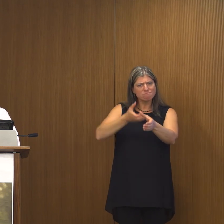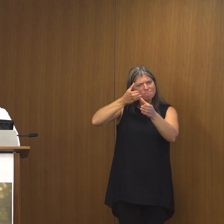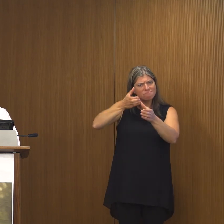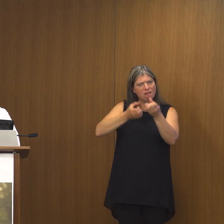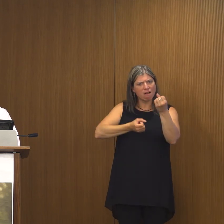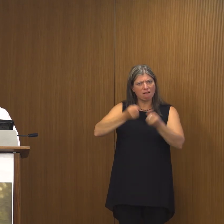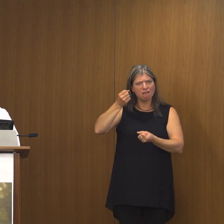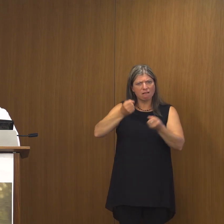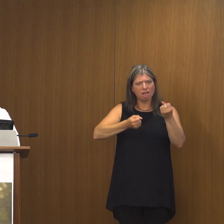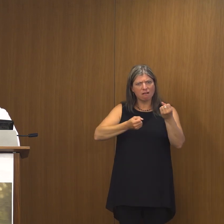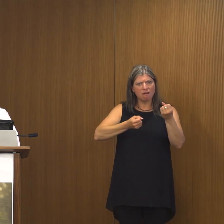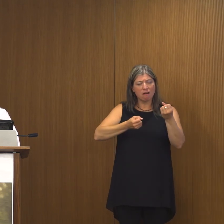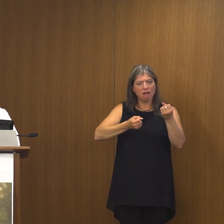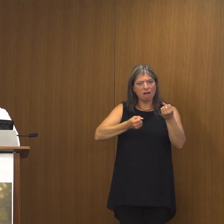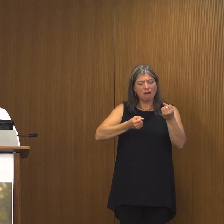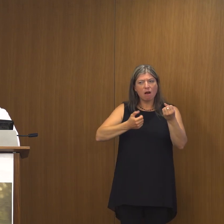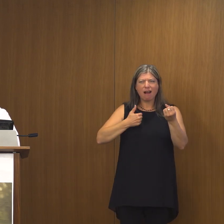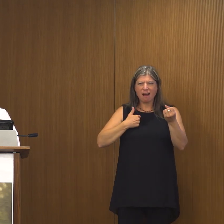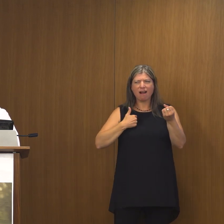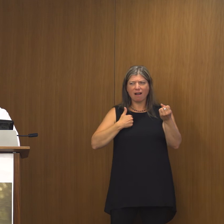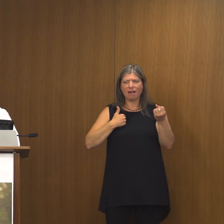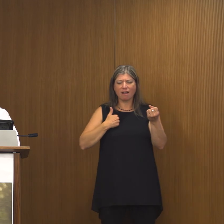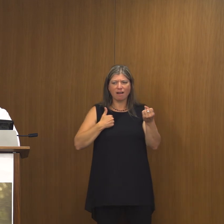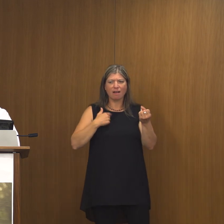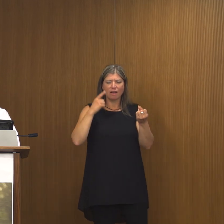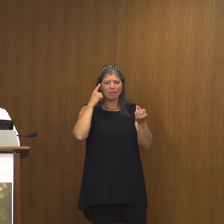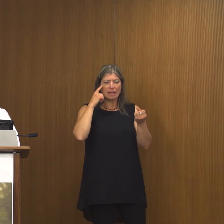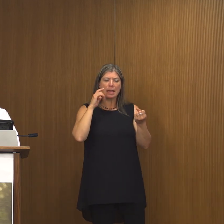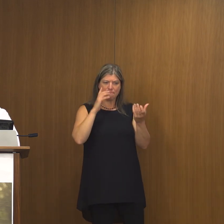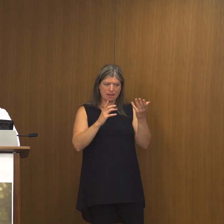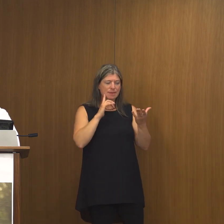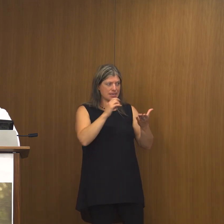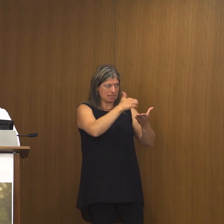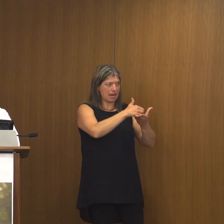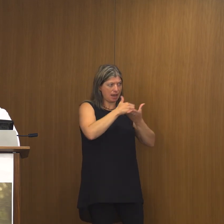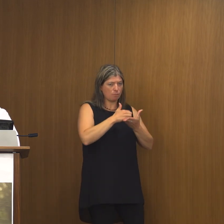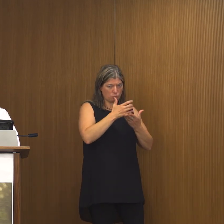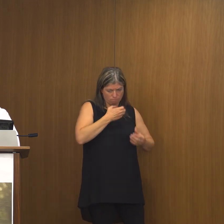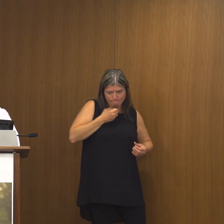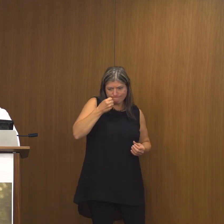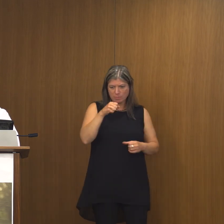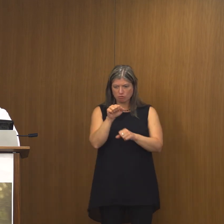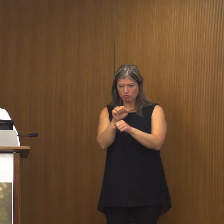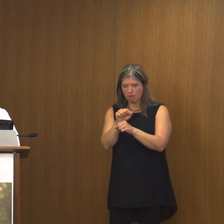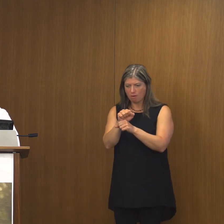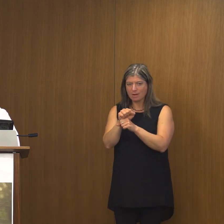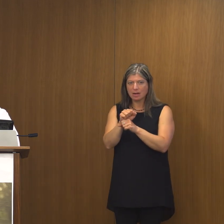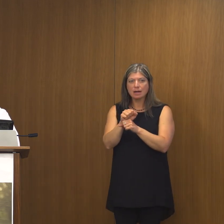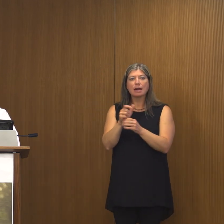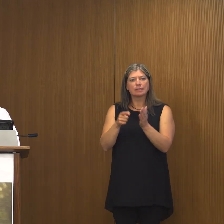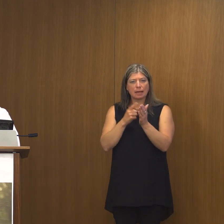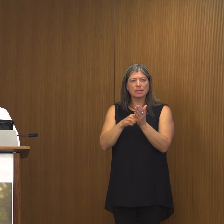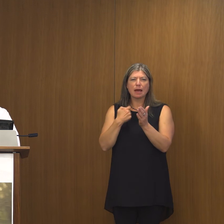cars. I think I'll need some help to get this job. I have some trouble with fine